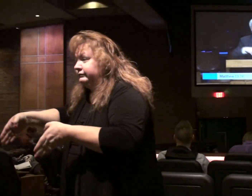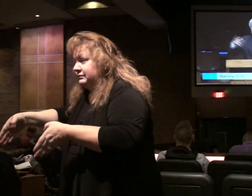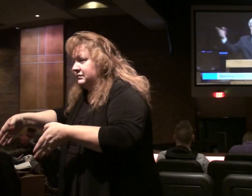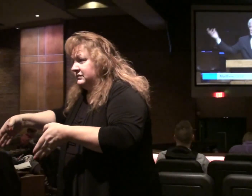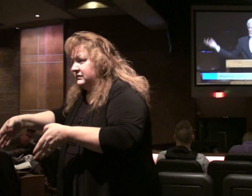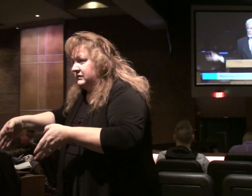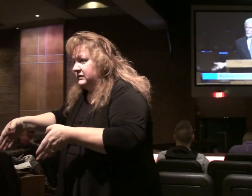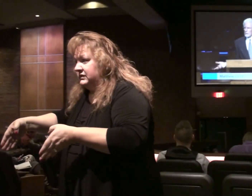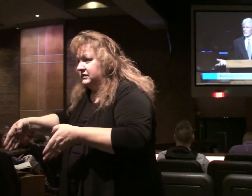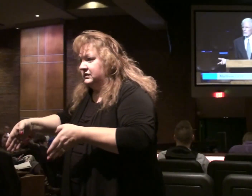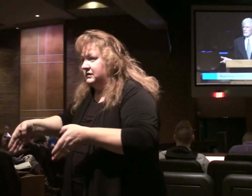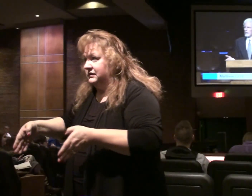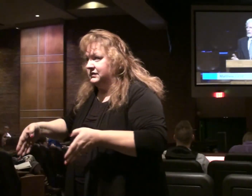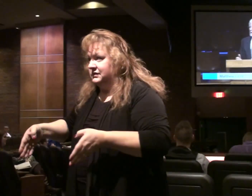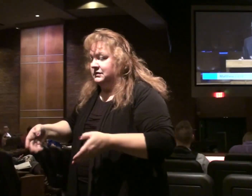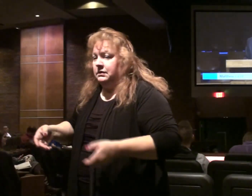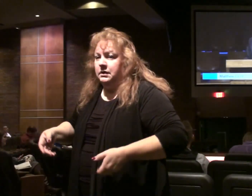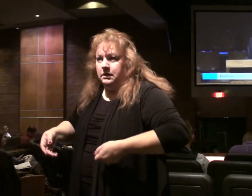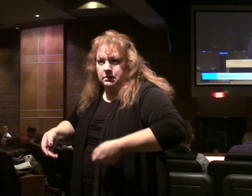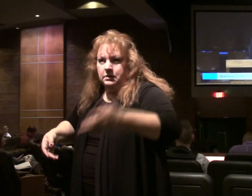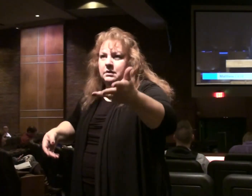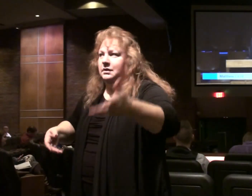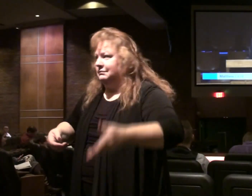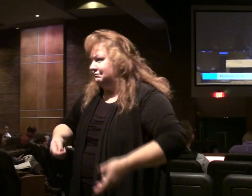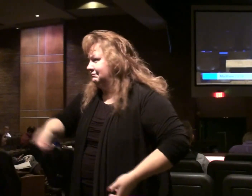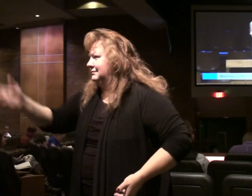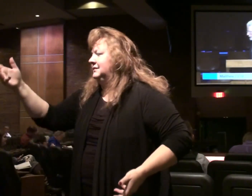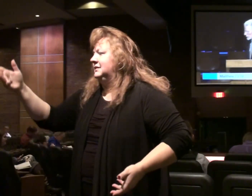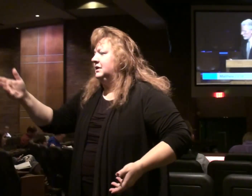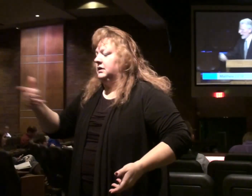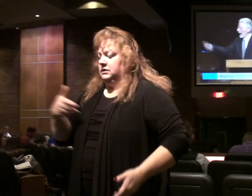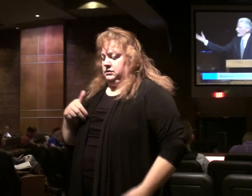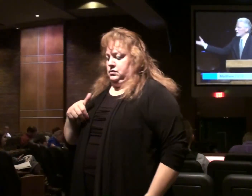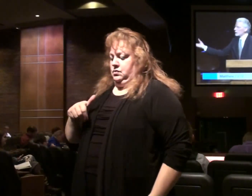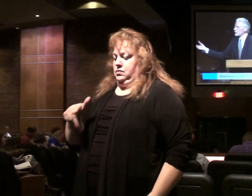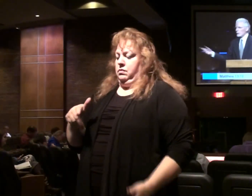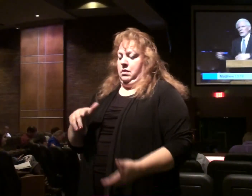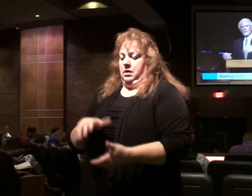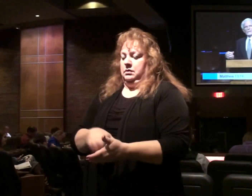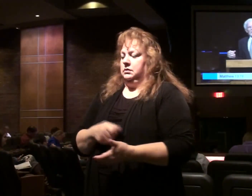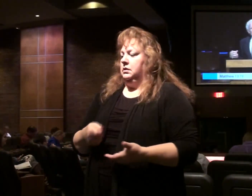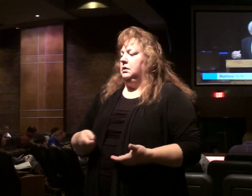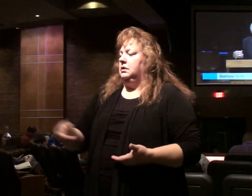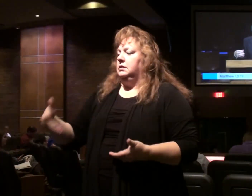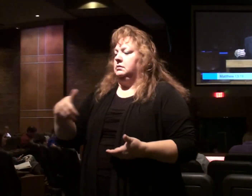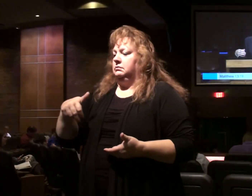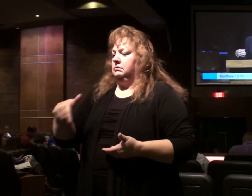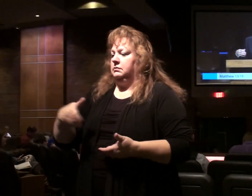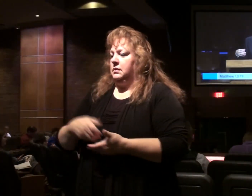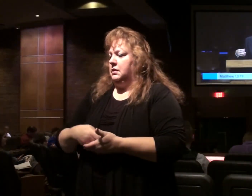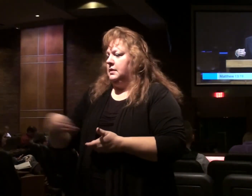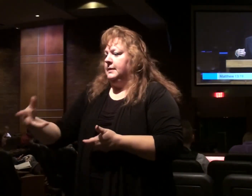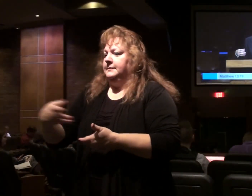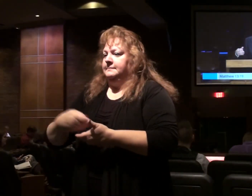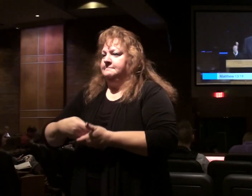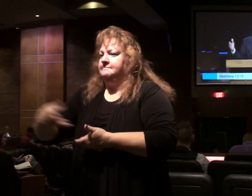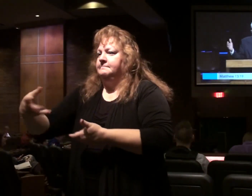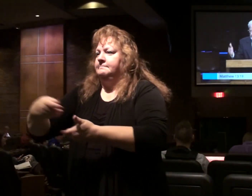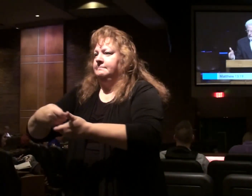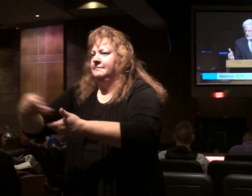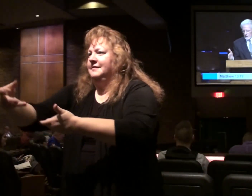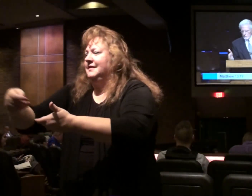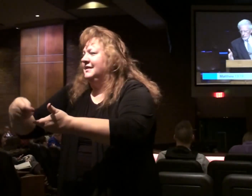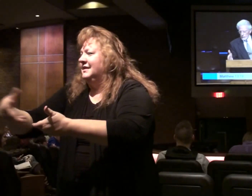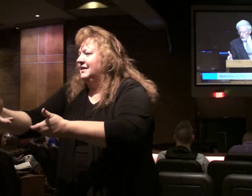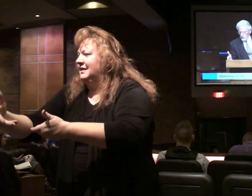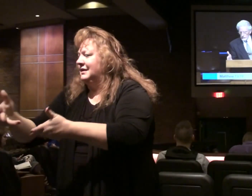because you can only get the seed going so far. So you walk the path and you throw the seed. Now you want the